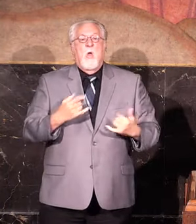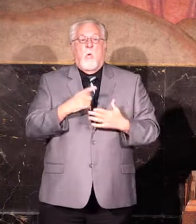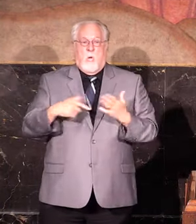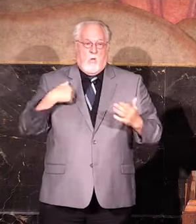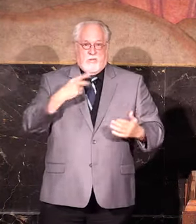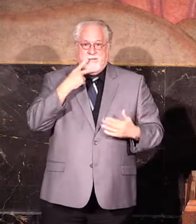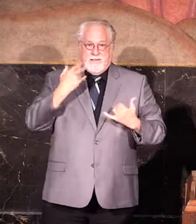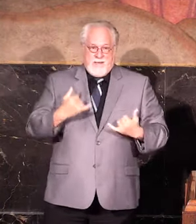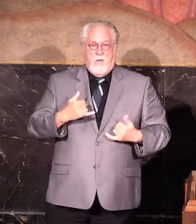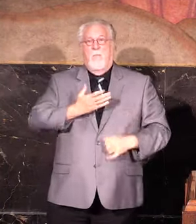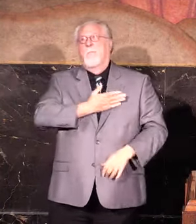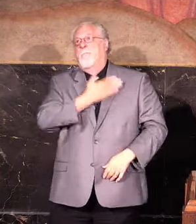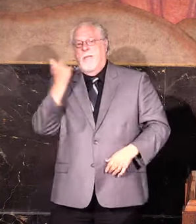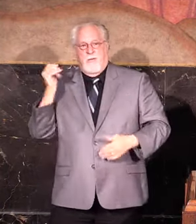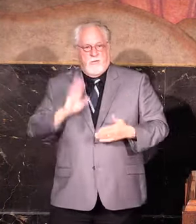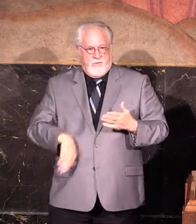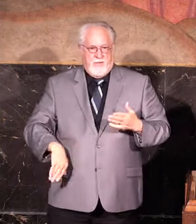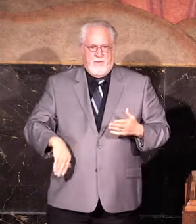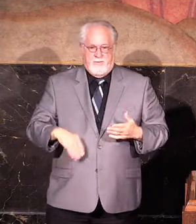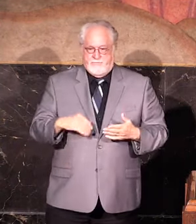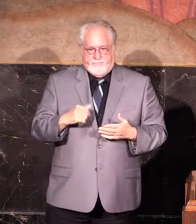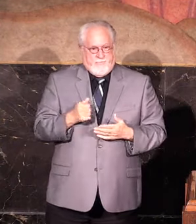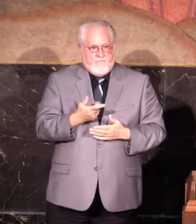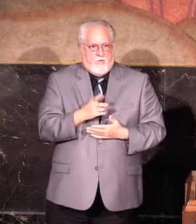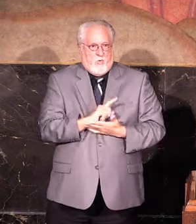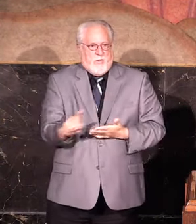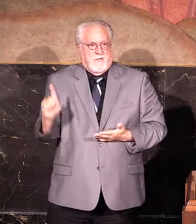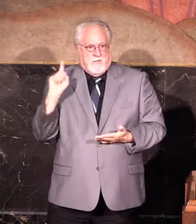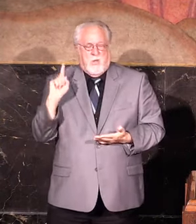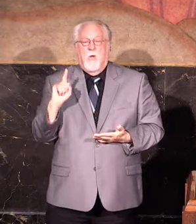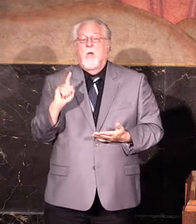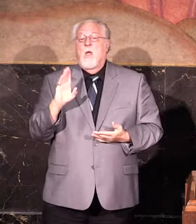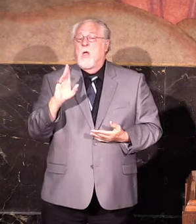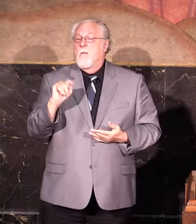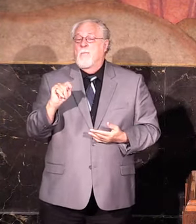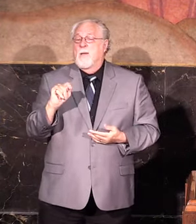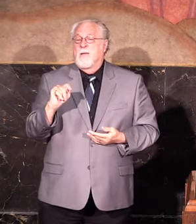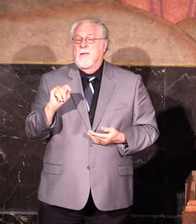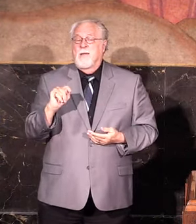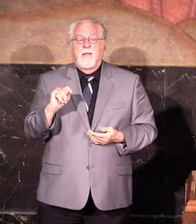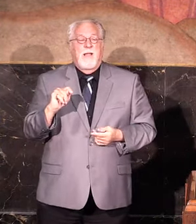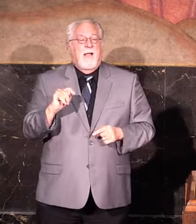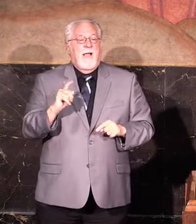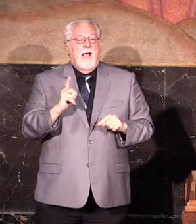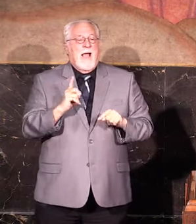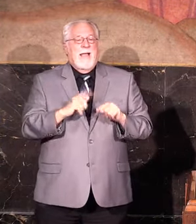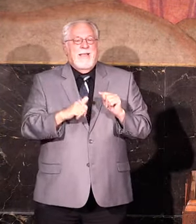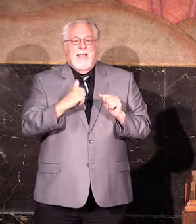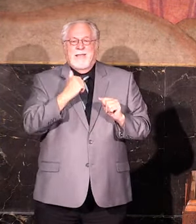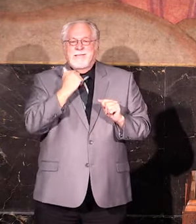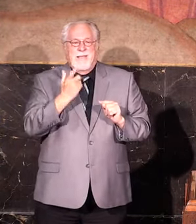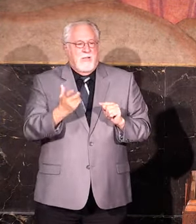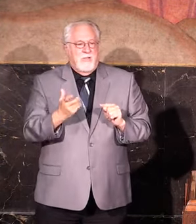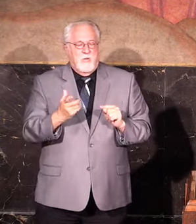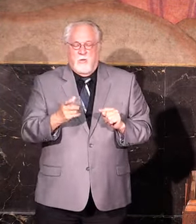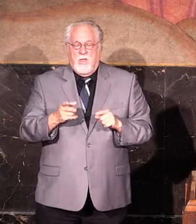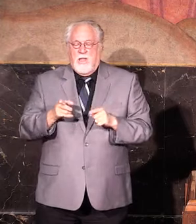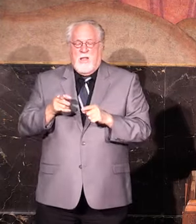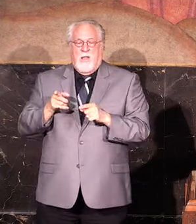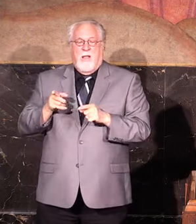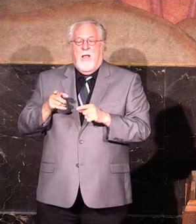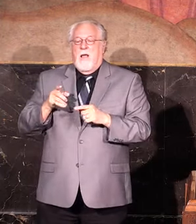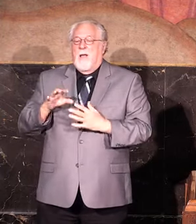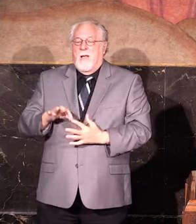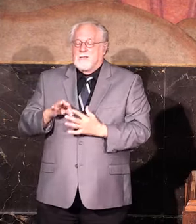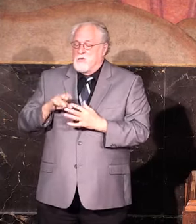they were just several weeks ago. But I can't tell you that we don't have certain parishes or certain regions